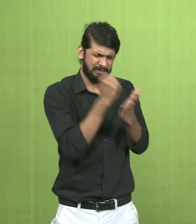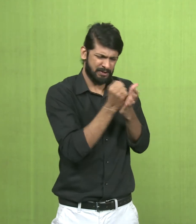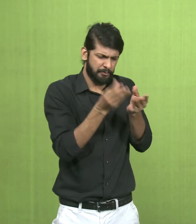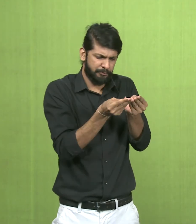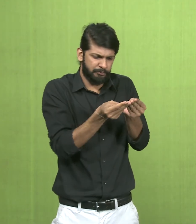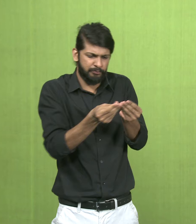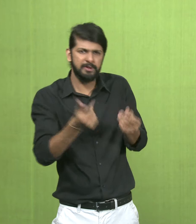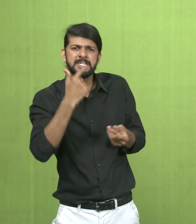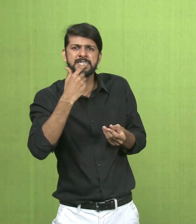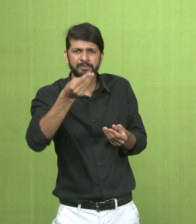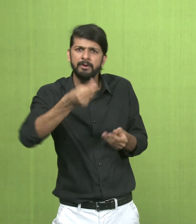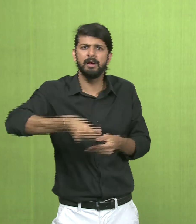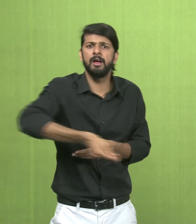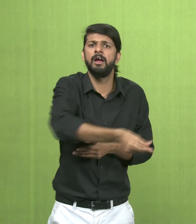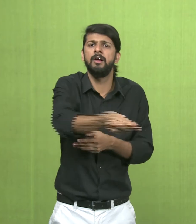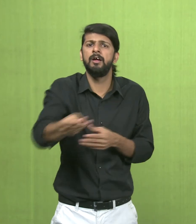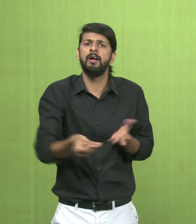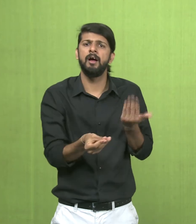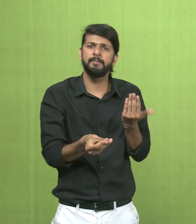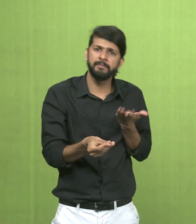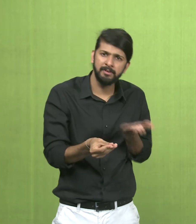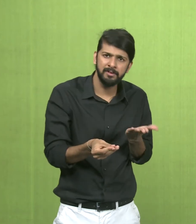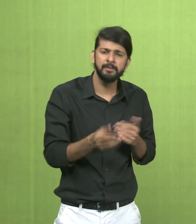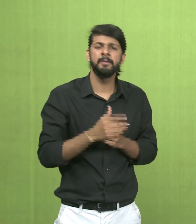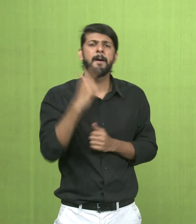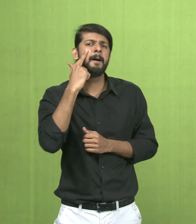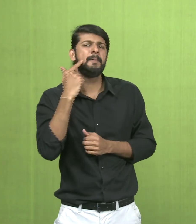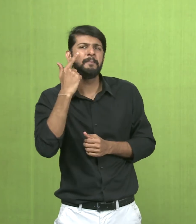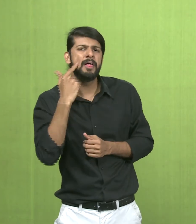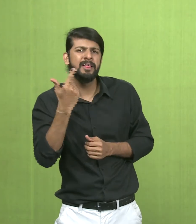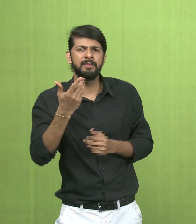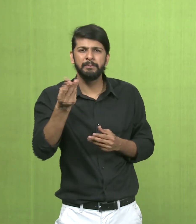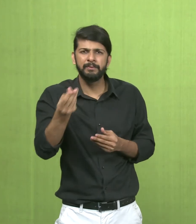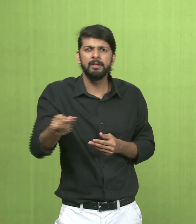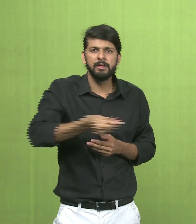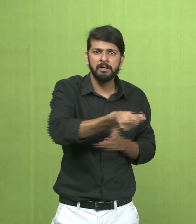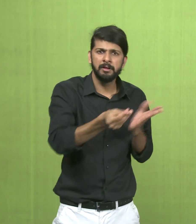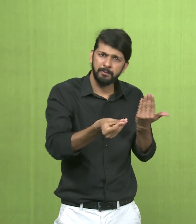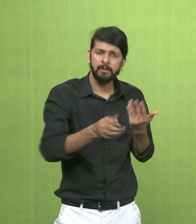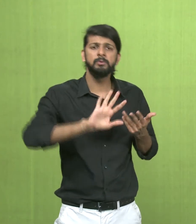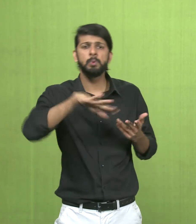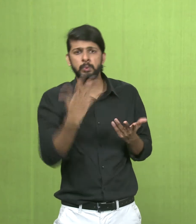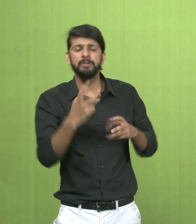yellow ochre, red sandstone. All these kind of minerals and stones can be